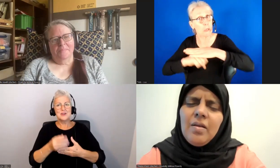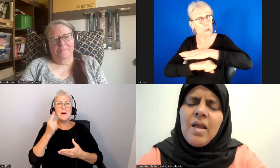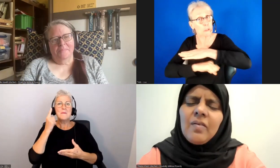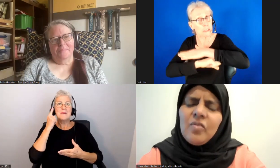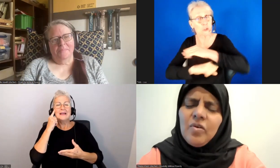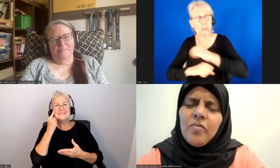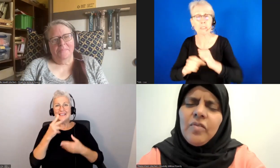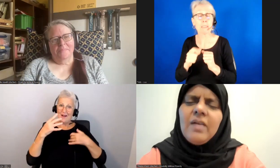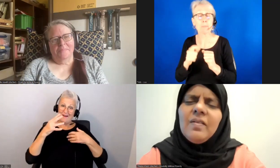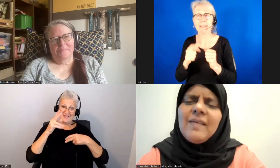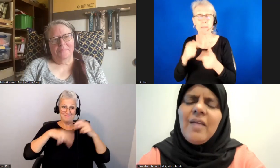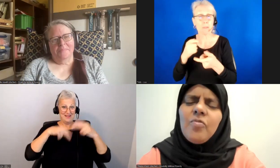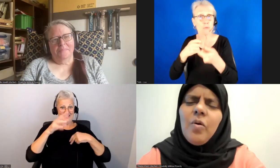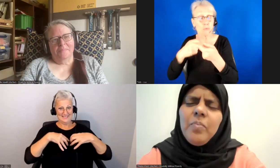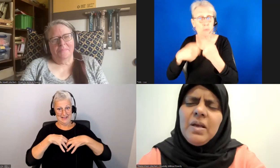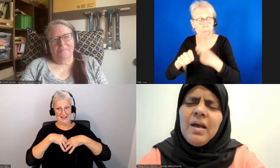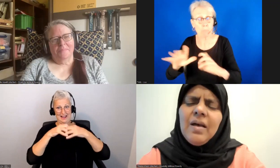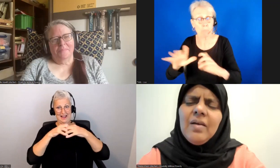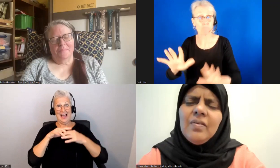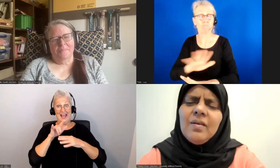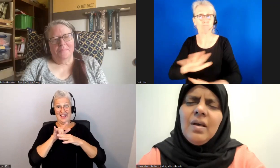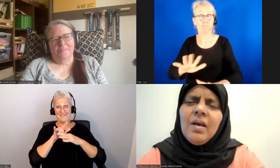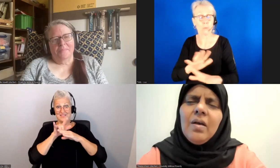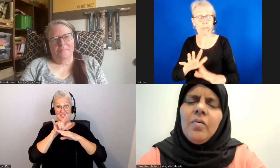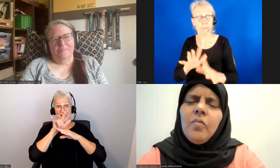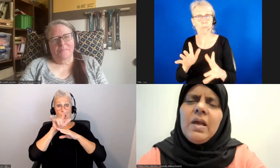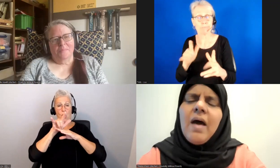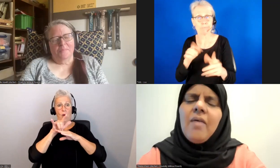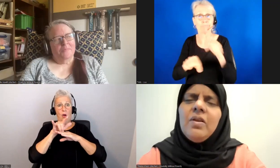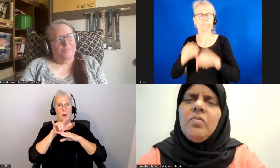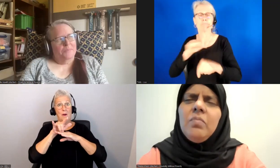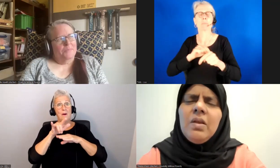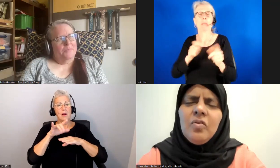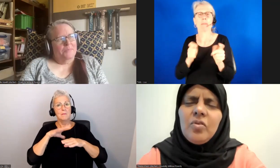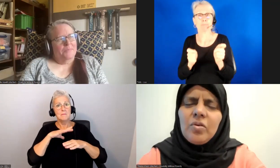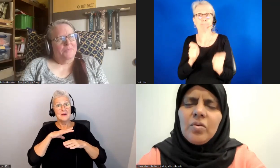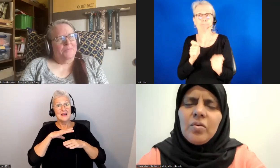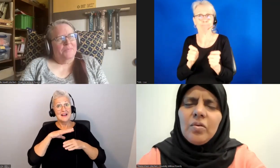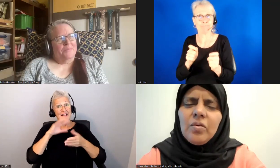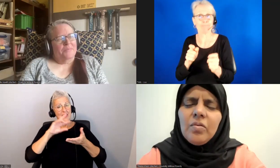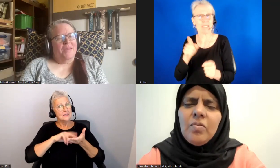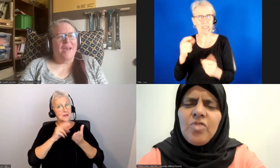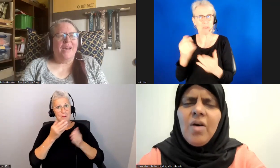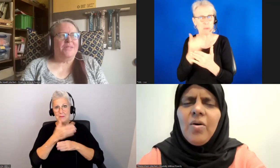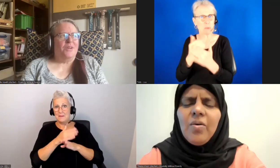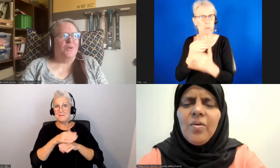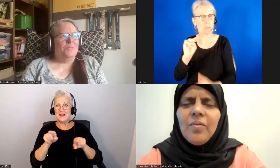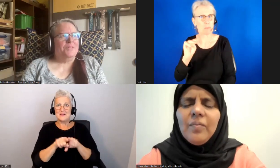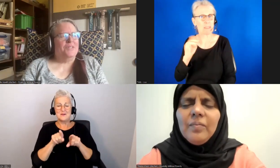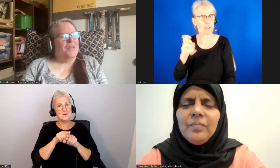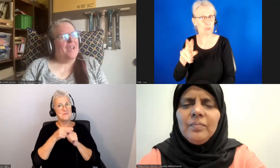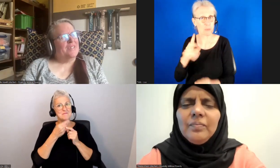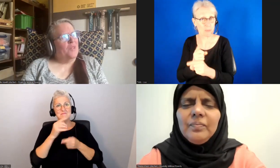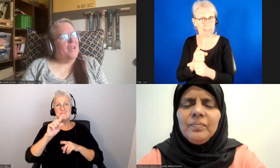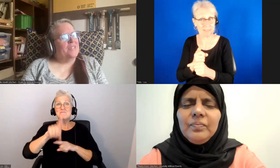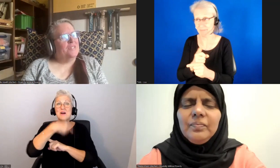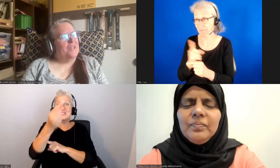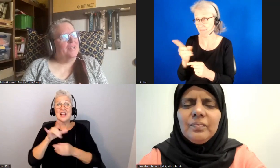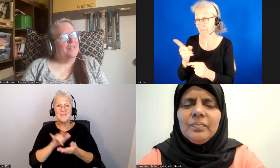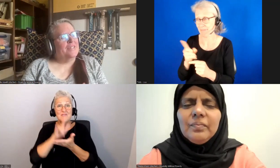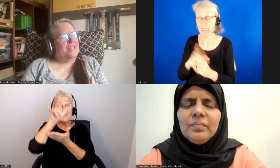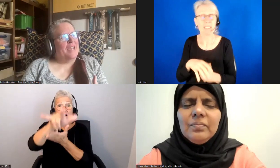the next flight schedule because we have a new minister. Michelle. Yeah,